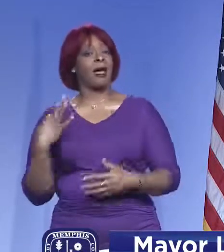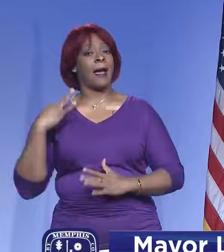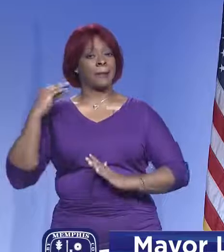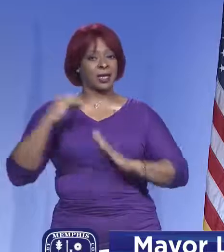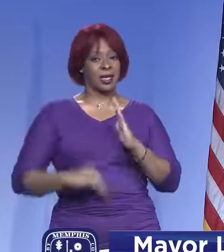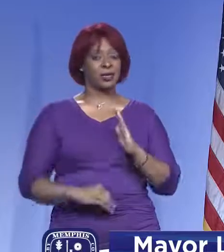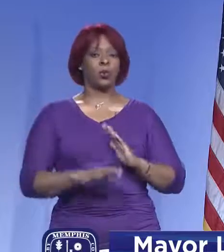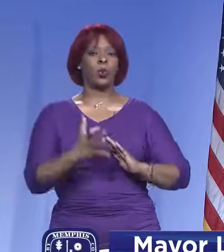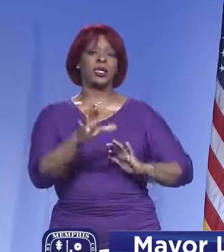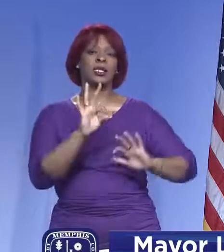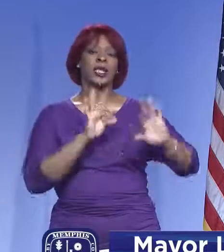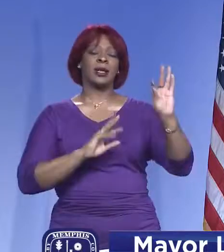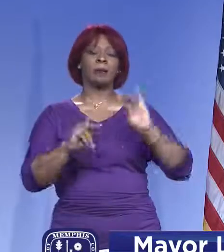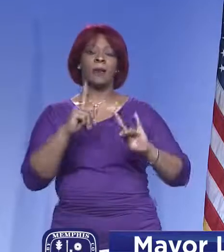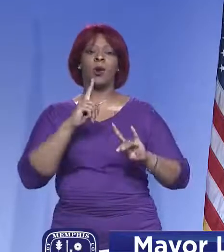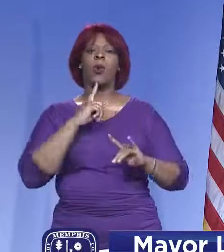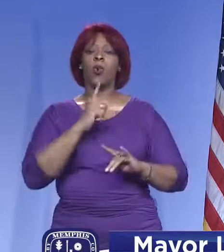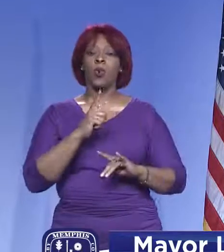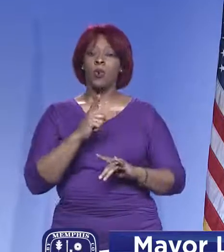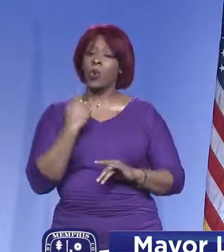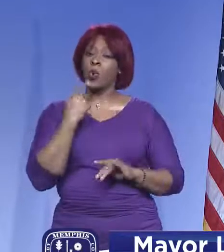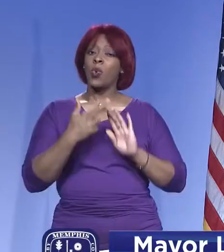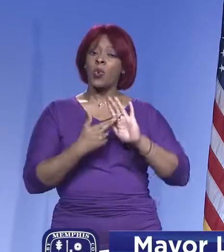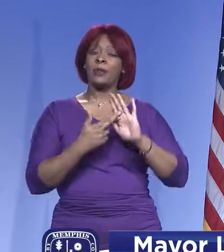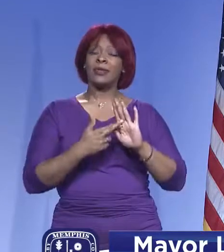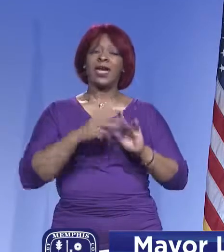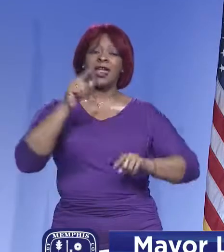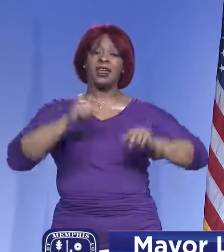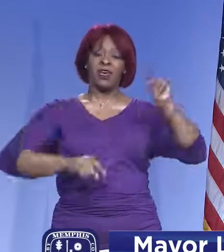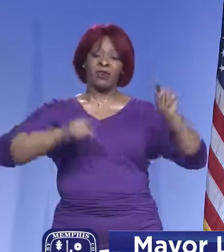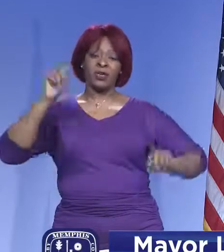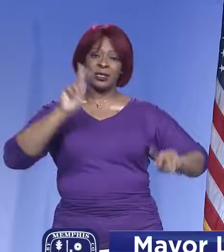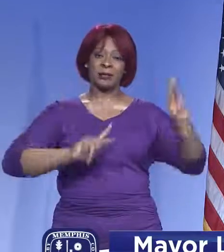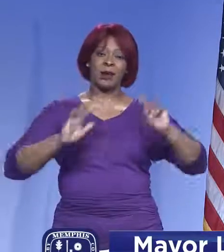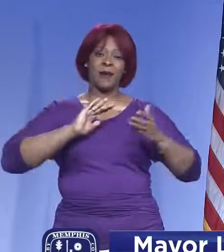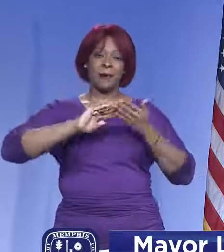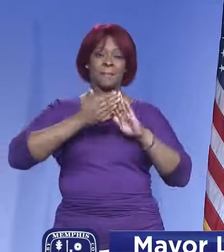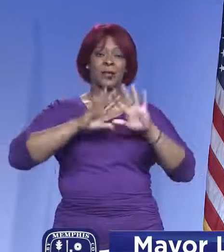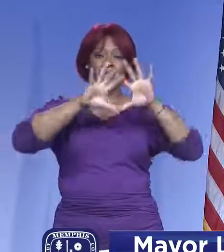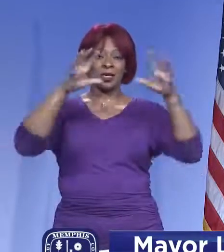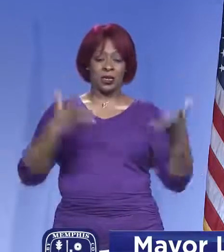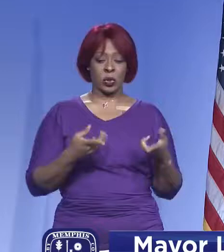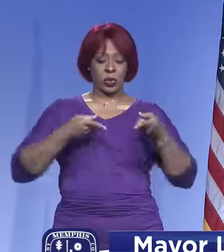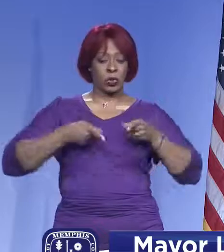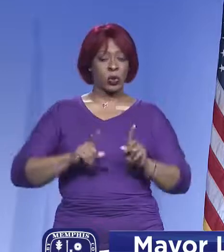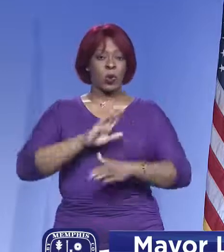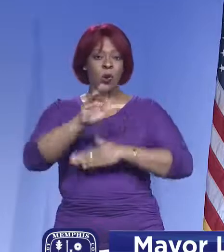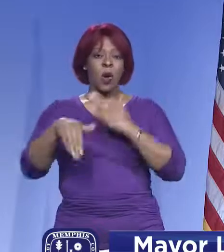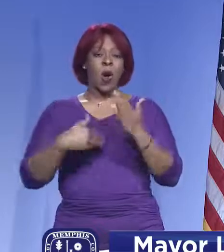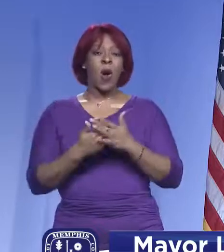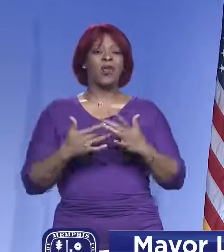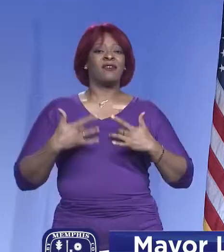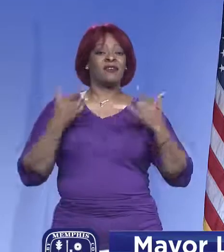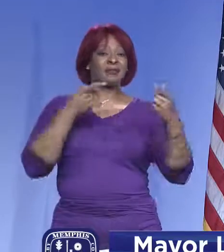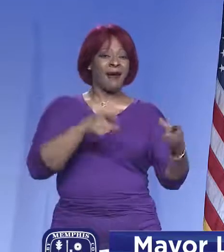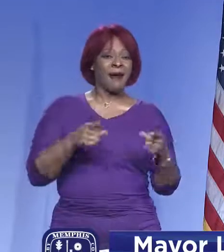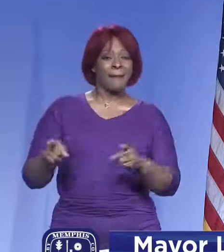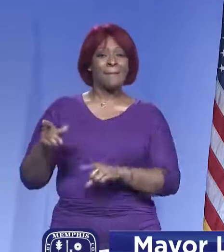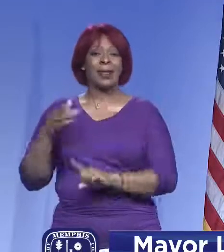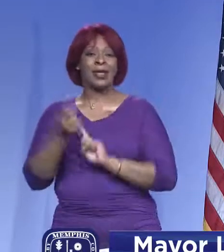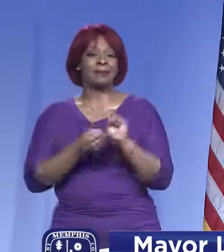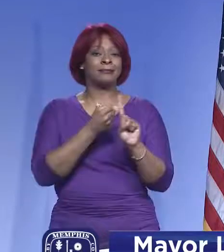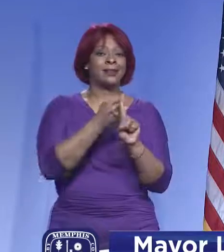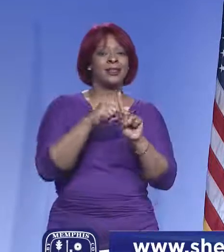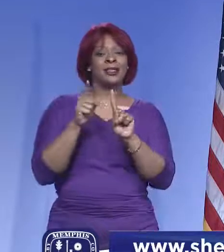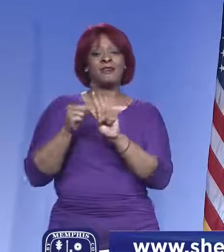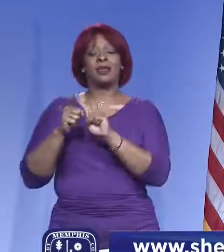to select folks who represented the diversity of our entire community, particularly in light of all of the effects that COVID can have on different